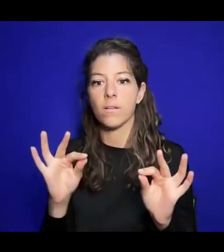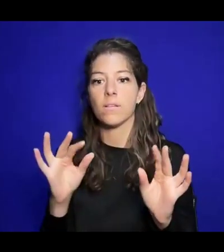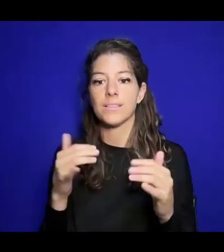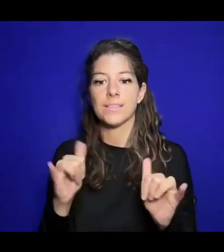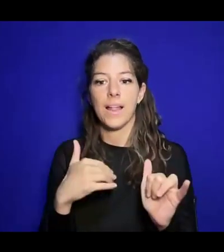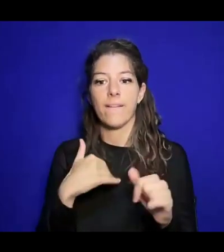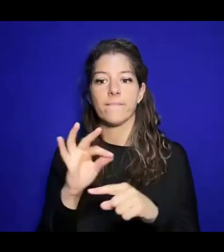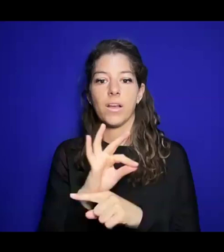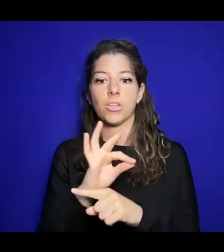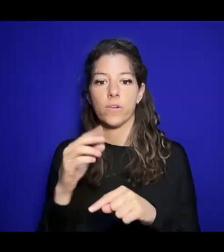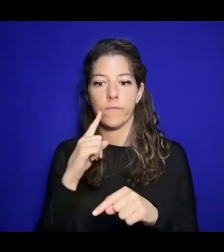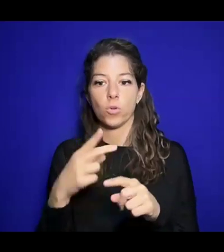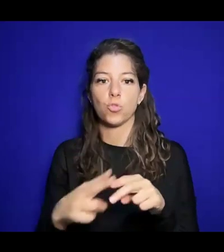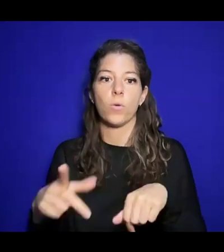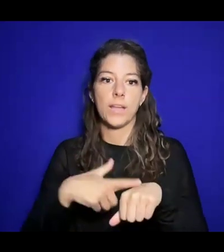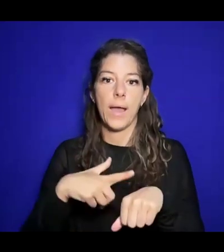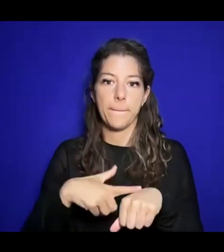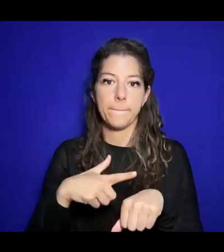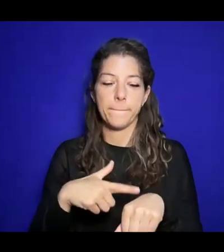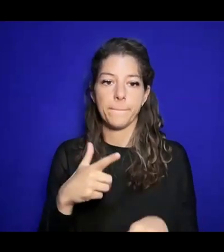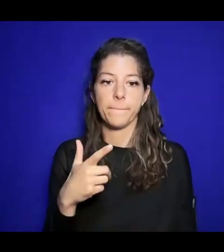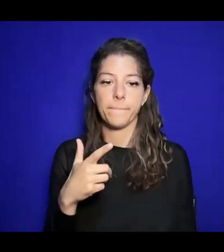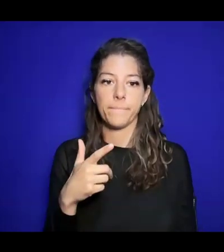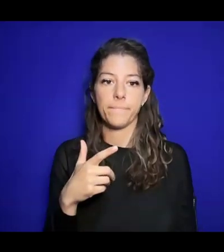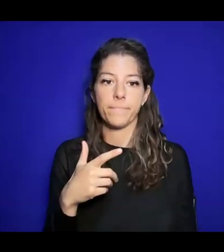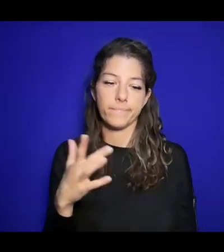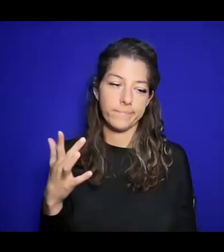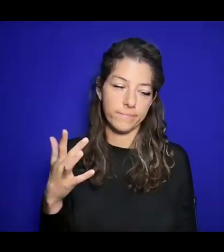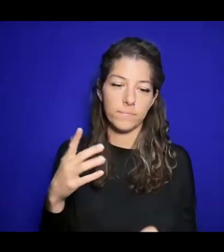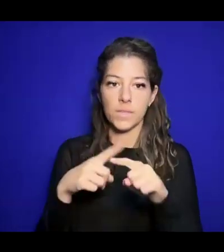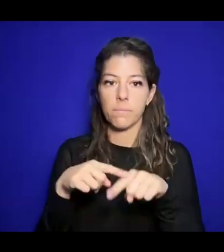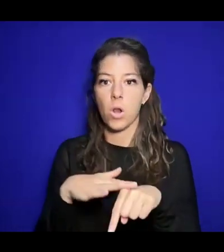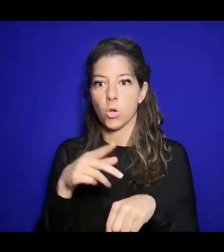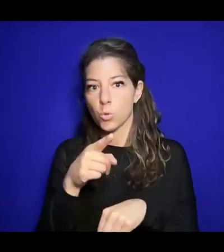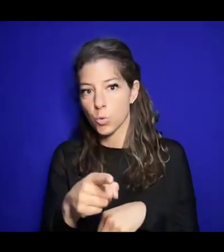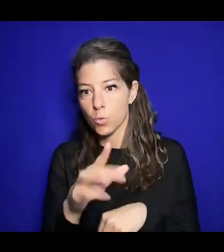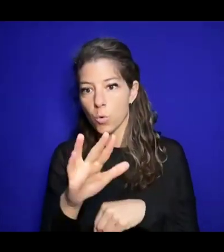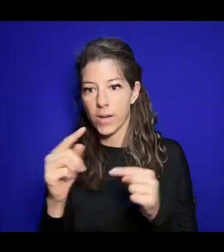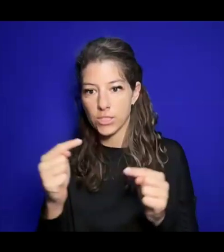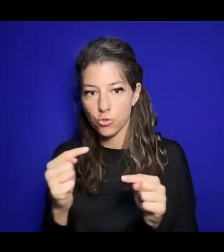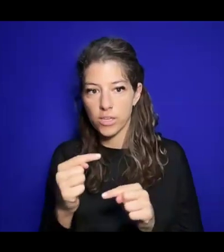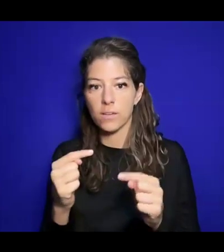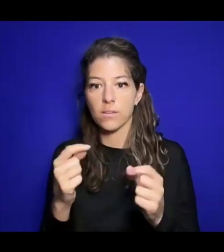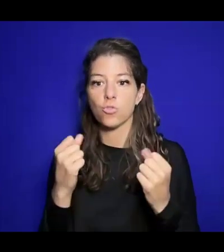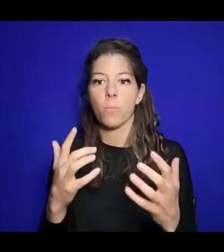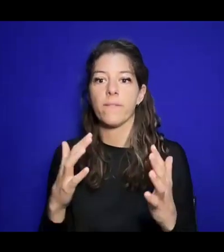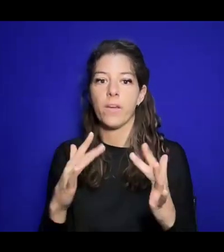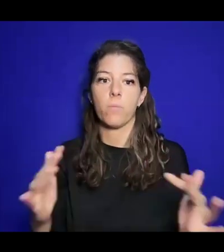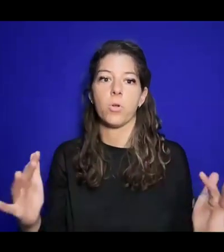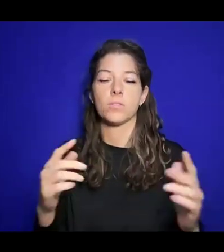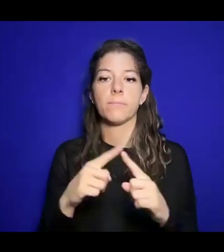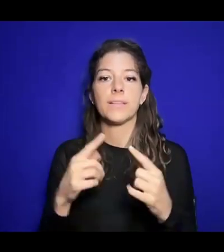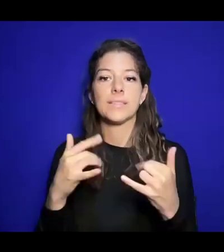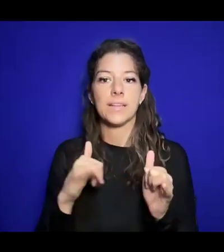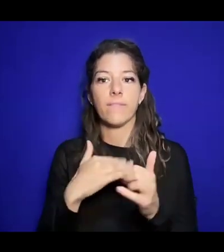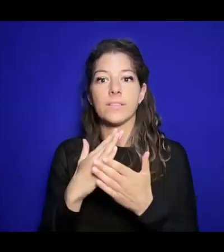have function for a short amount of time, depending on you and your injury. There's so many variables, but you still can